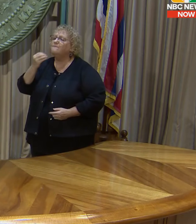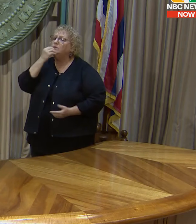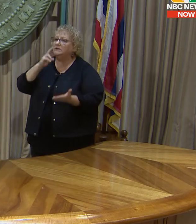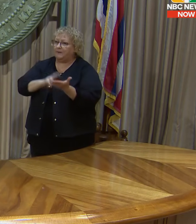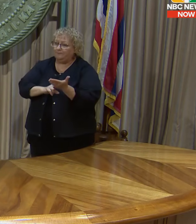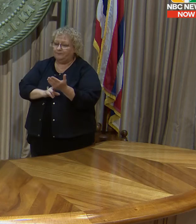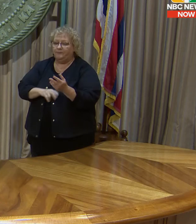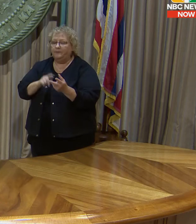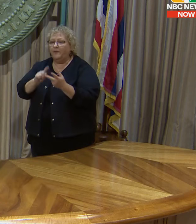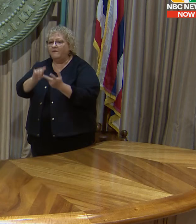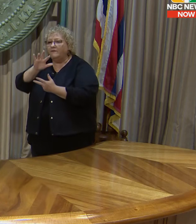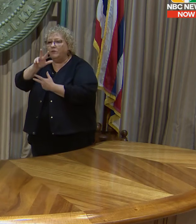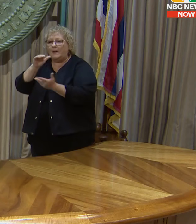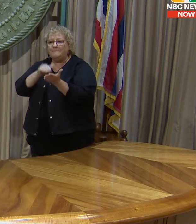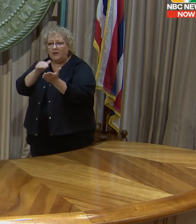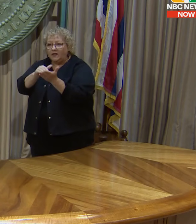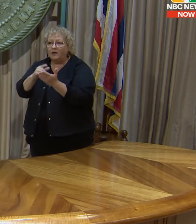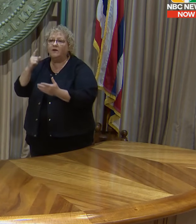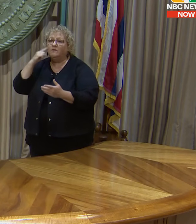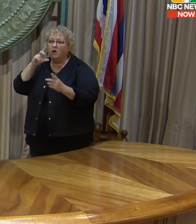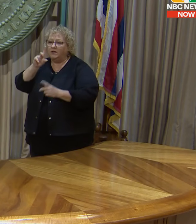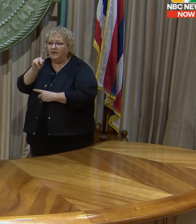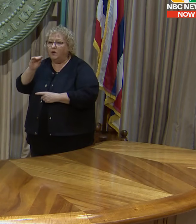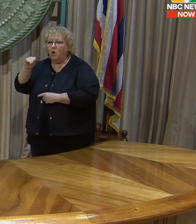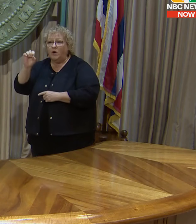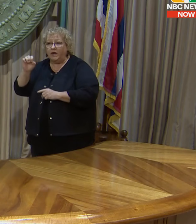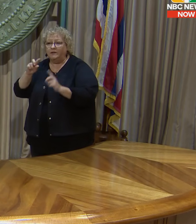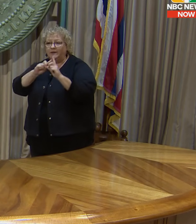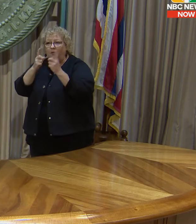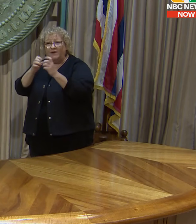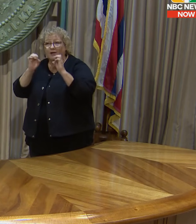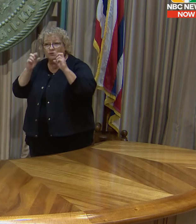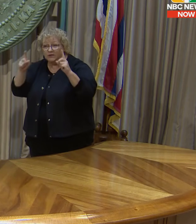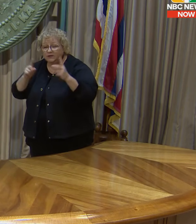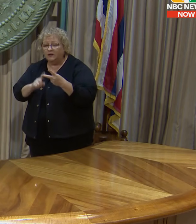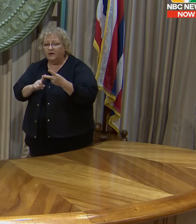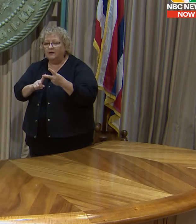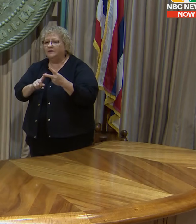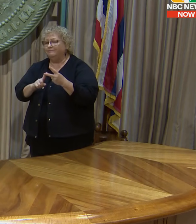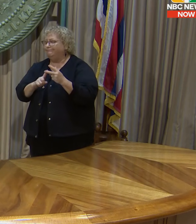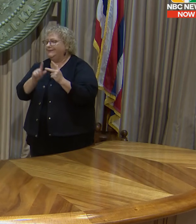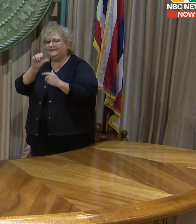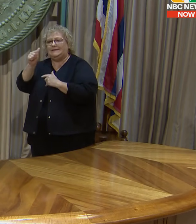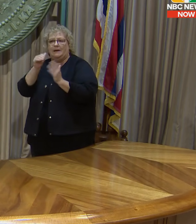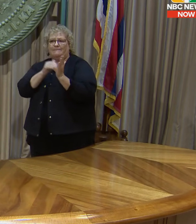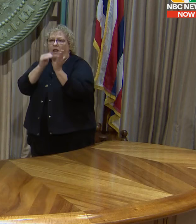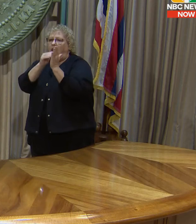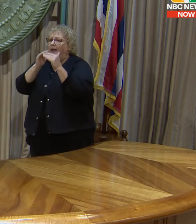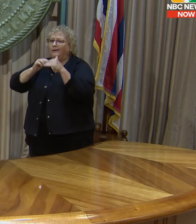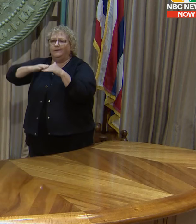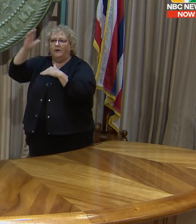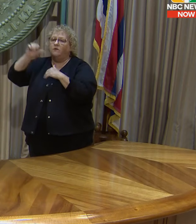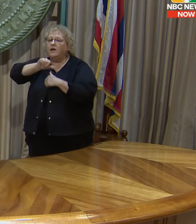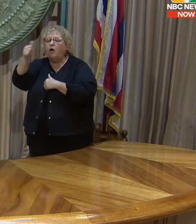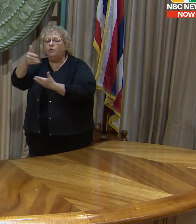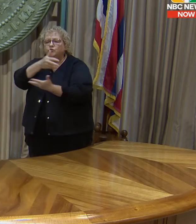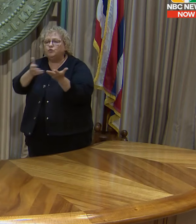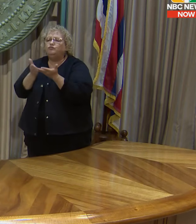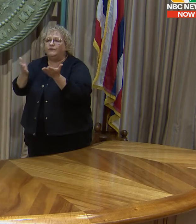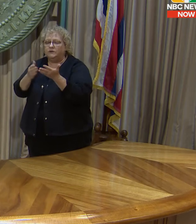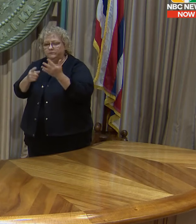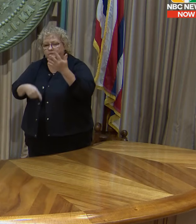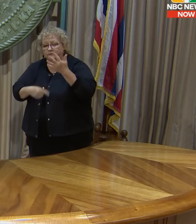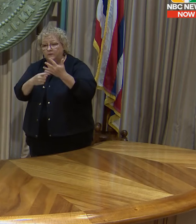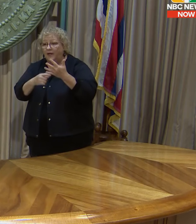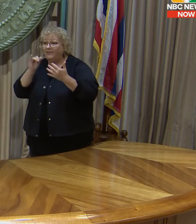million for the Department of Education, and tens of millions of dollars for other social services.